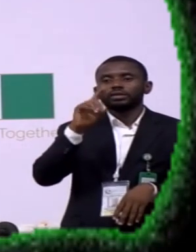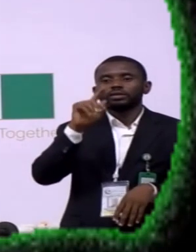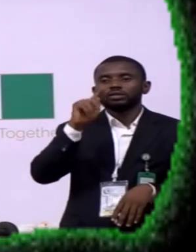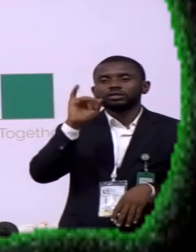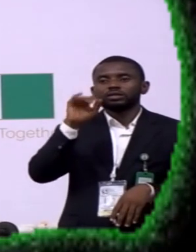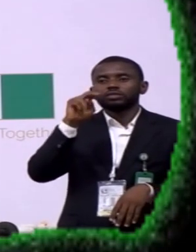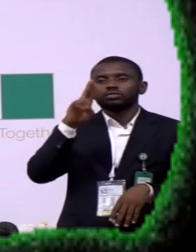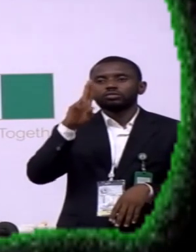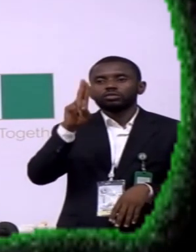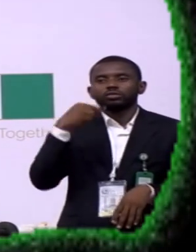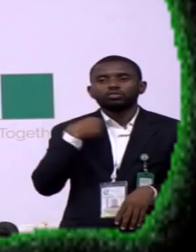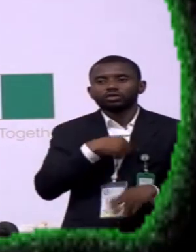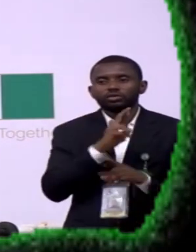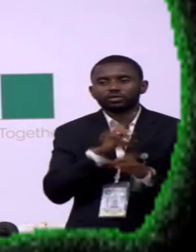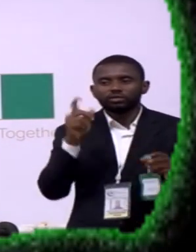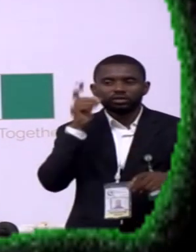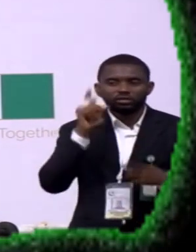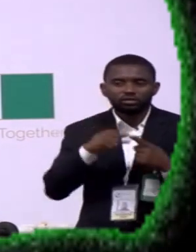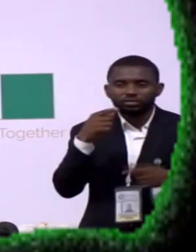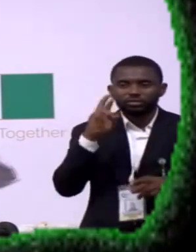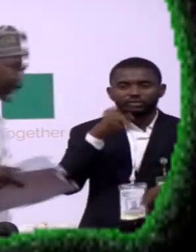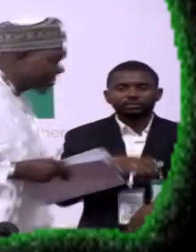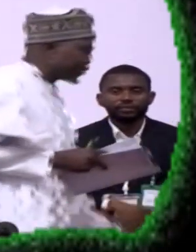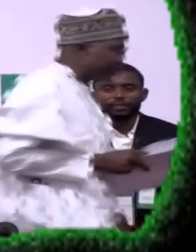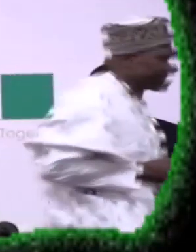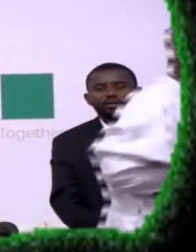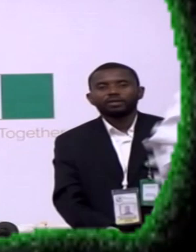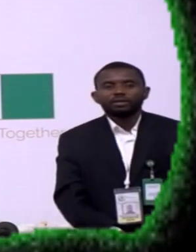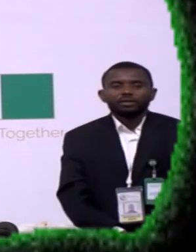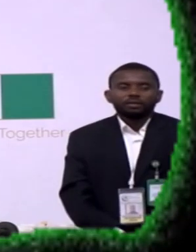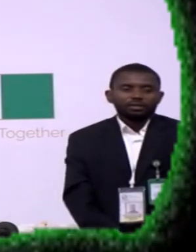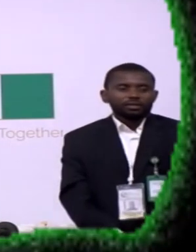are ready to listen to you, sir. His Excellency.